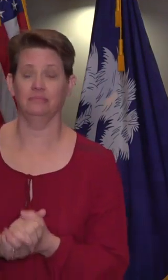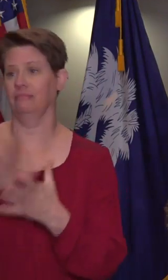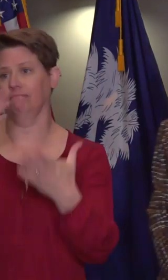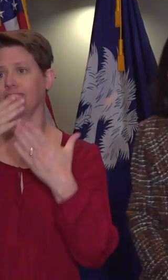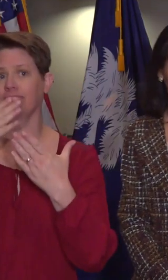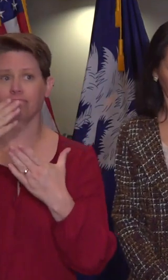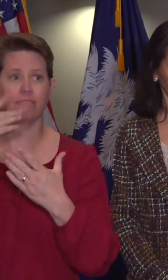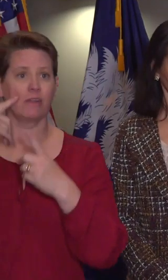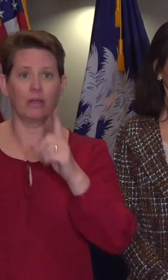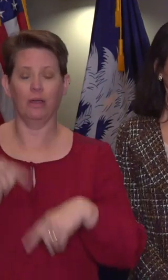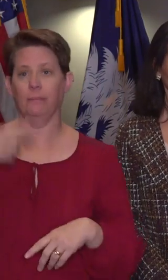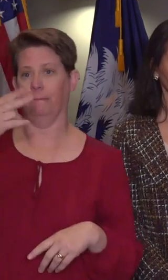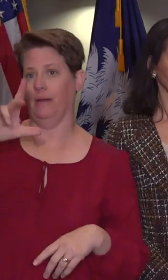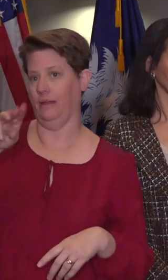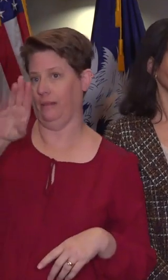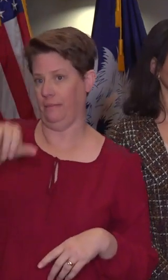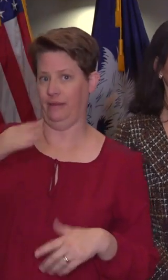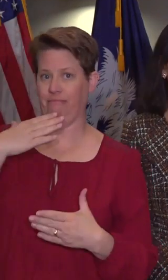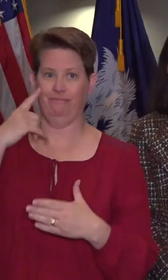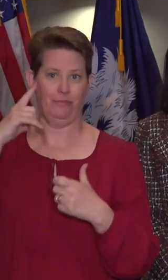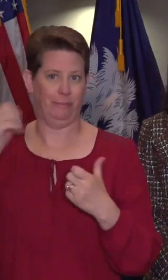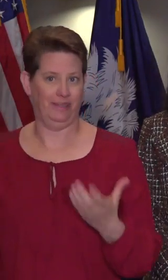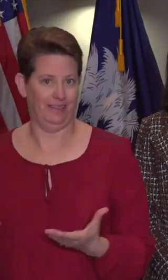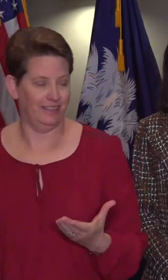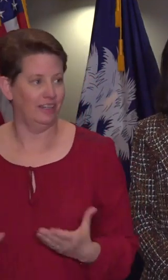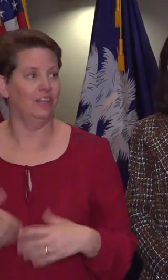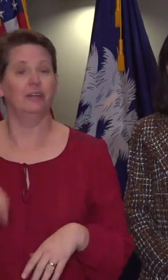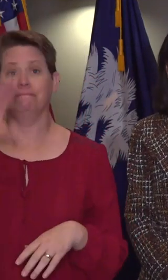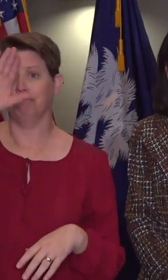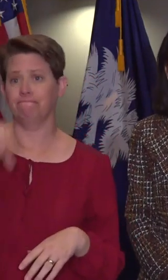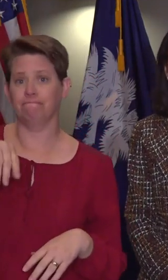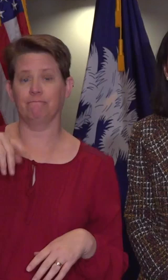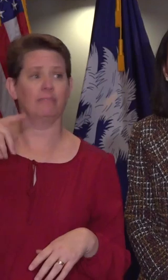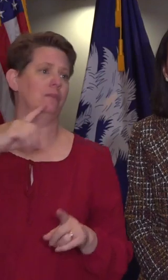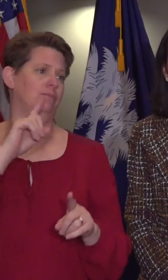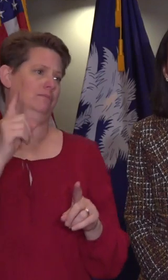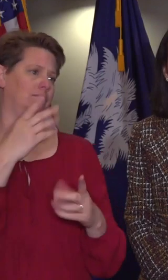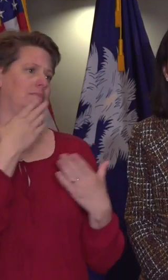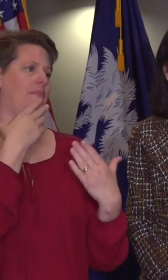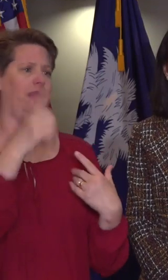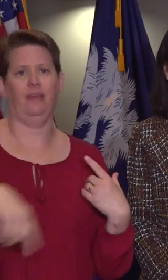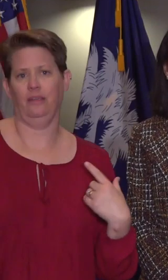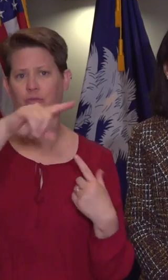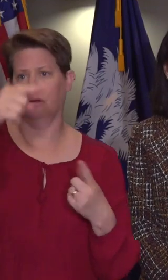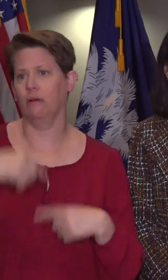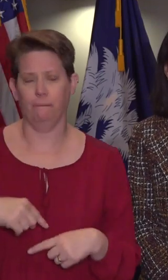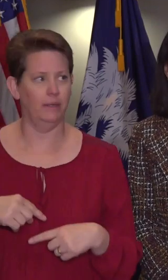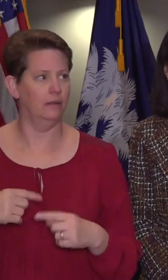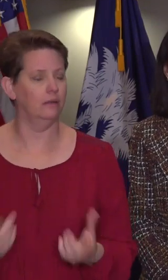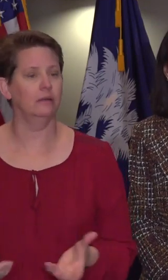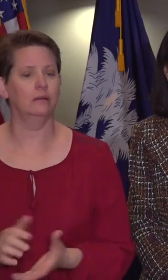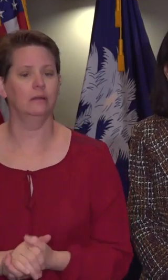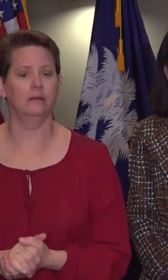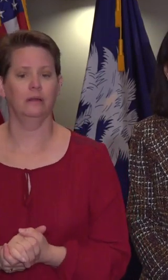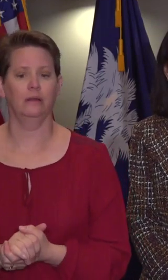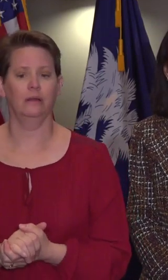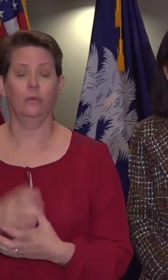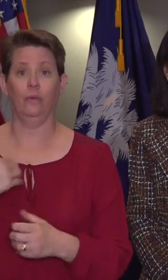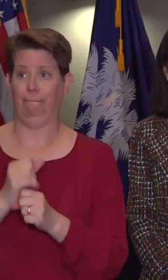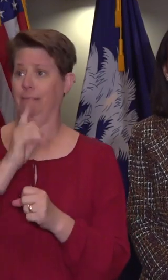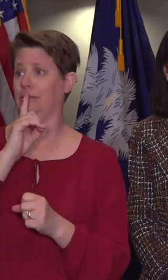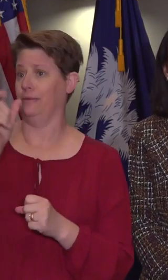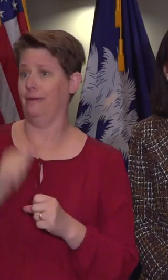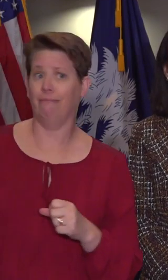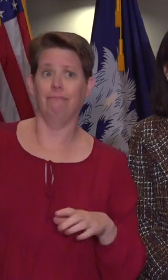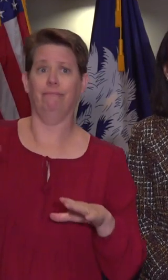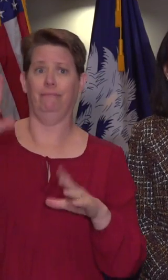Y'all, thank you for coming. Holly May, thank you for being here. As you know, and we thank you for coming, we want to be sure that everyone